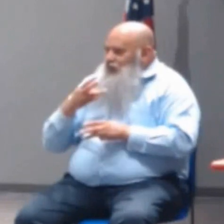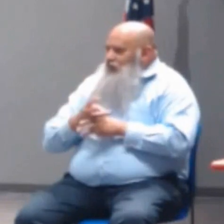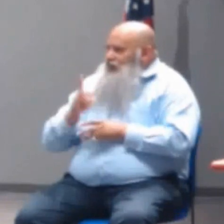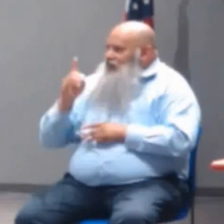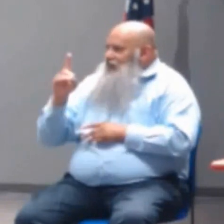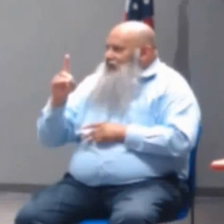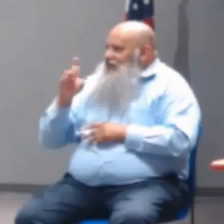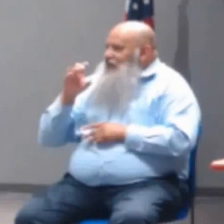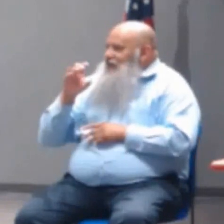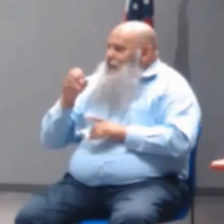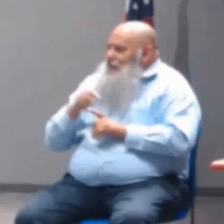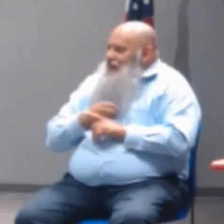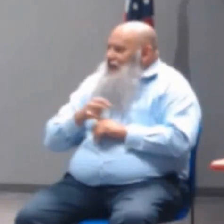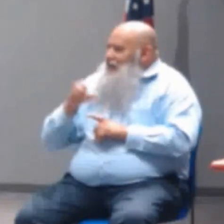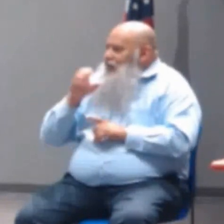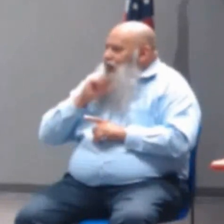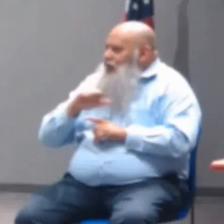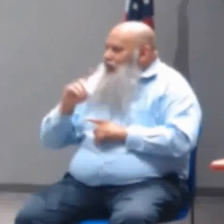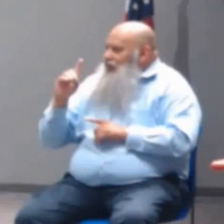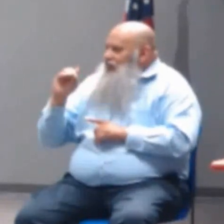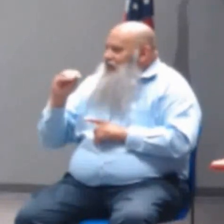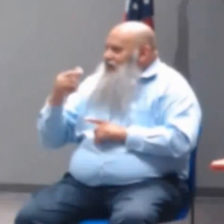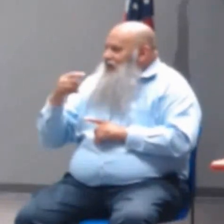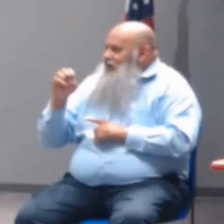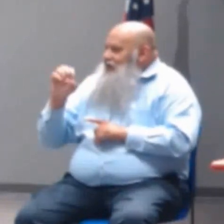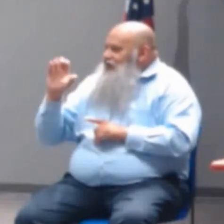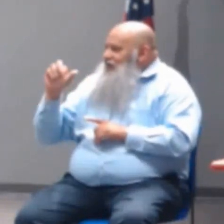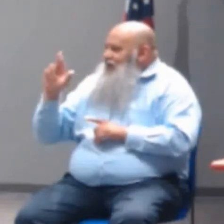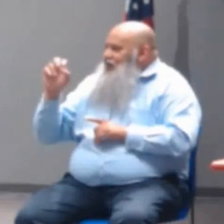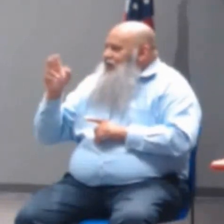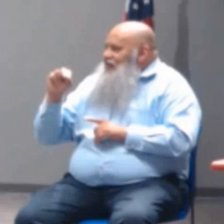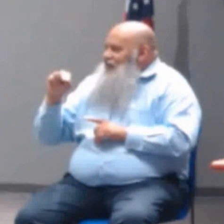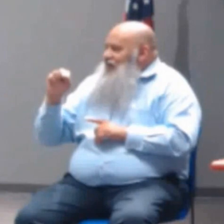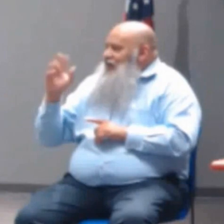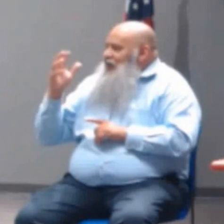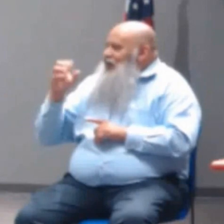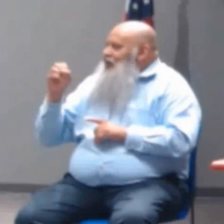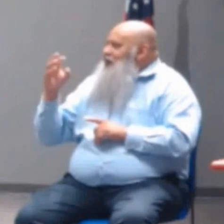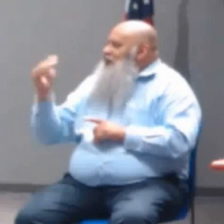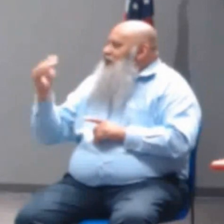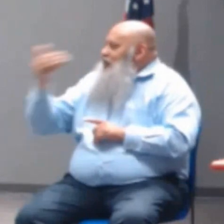a beat-up old Dodge Caravan look so good.